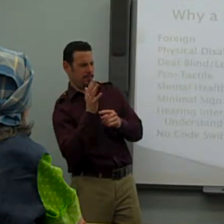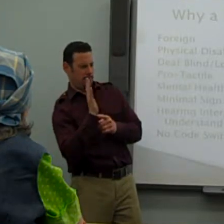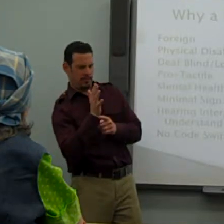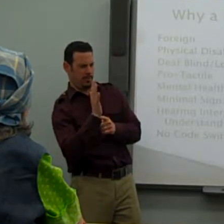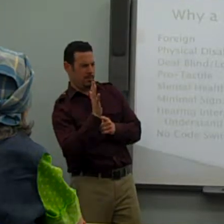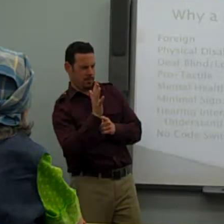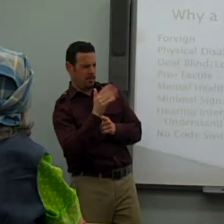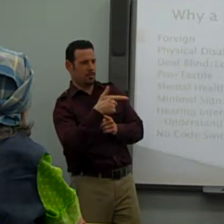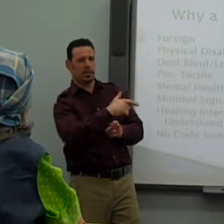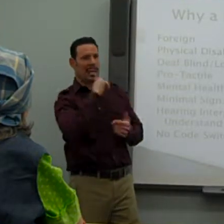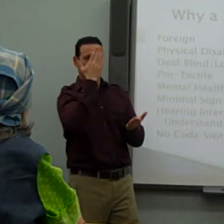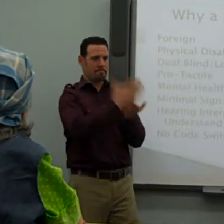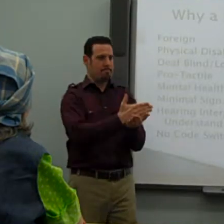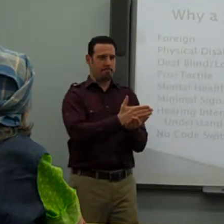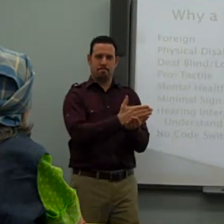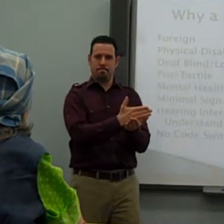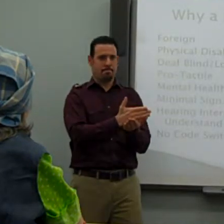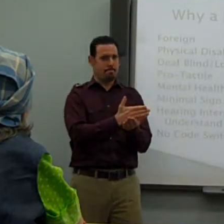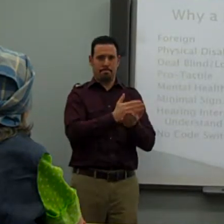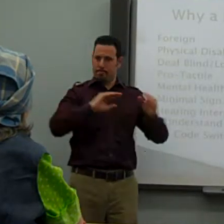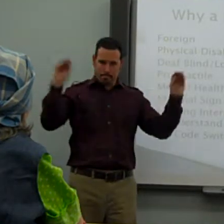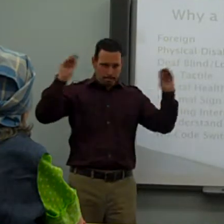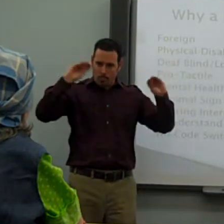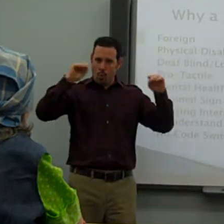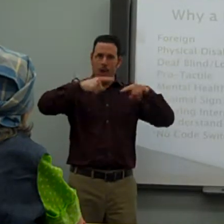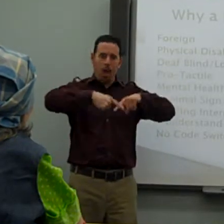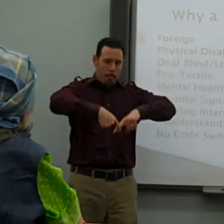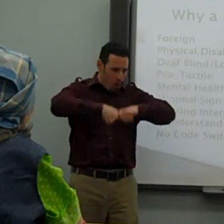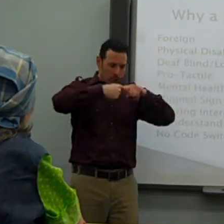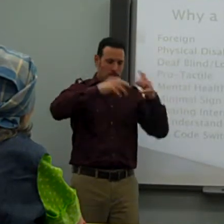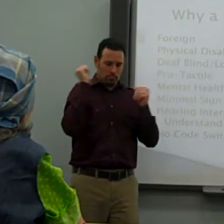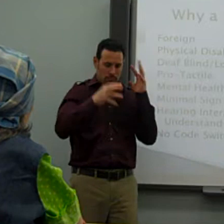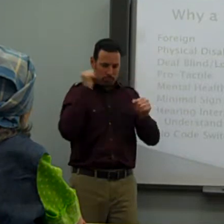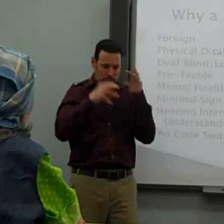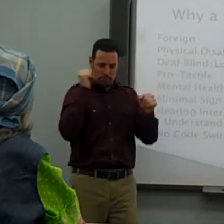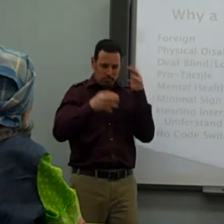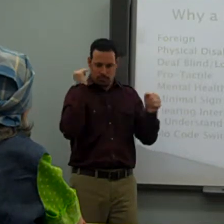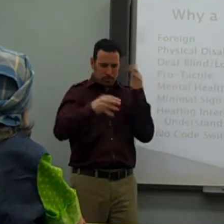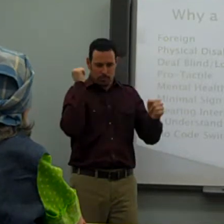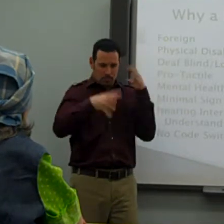trying to interpret. It was maybe 5 minutes or so, and I needed to just stop.